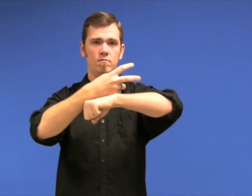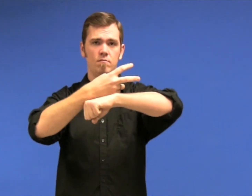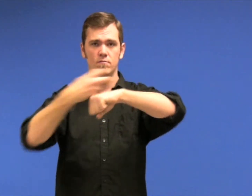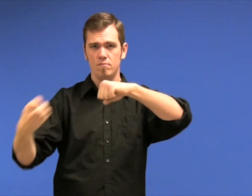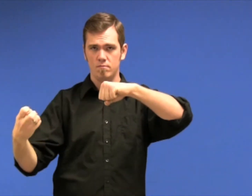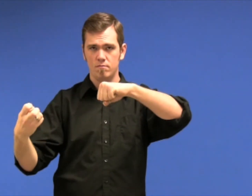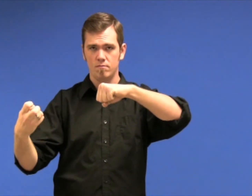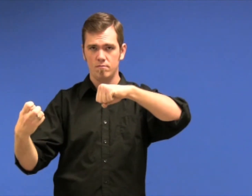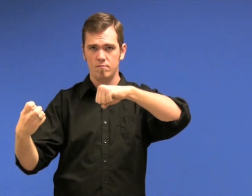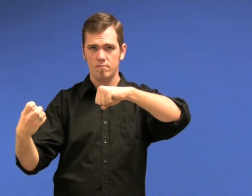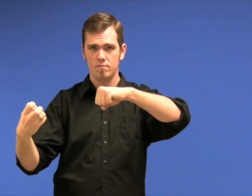Tough.